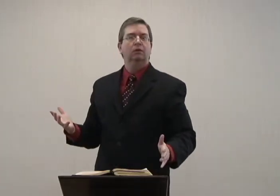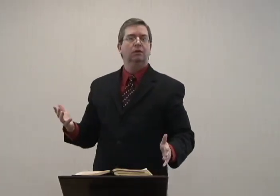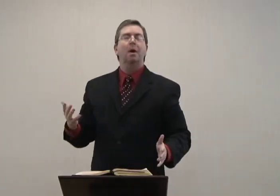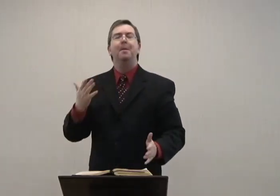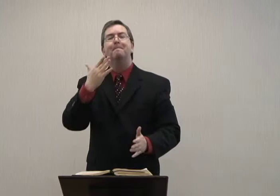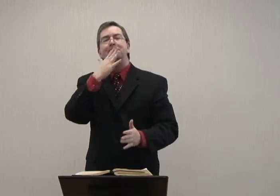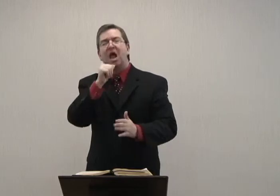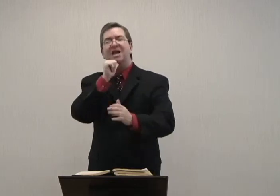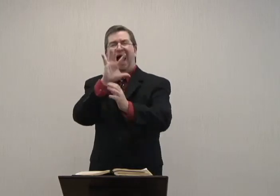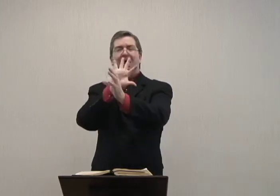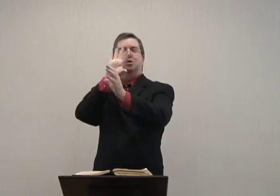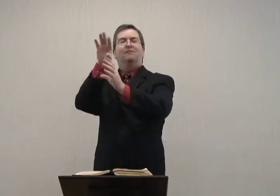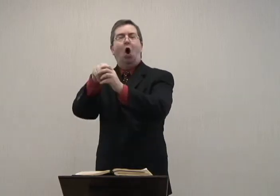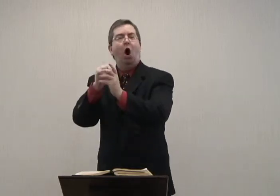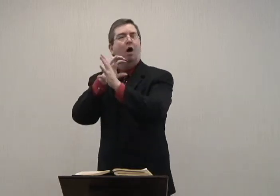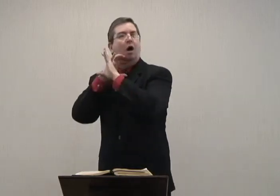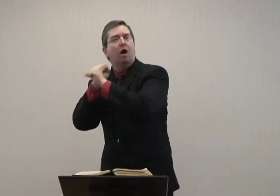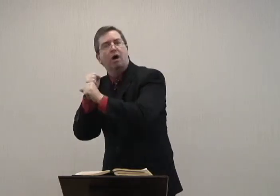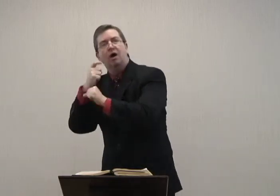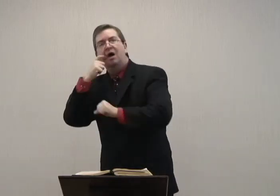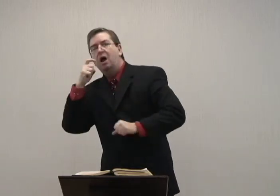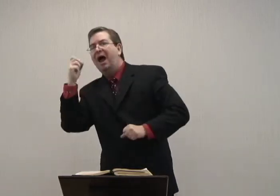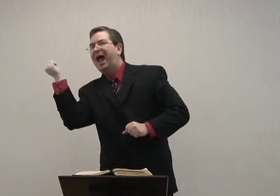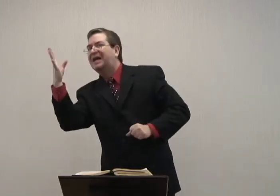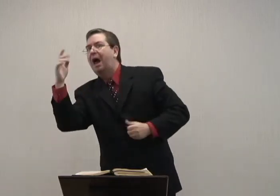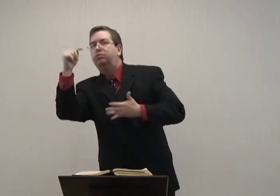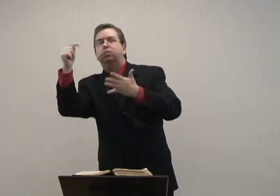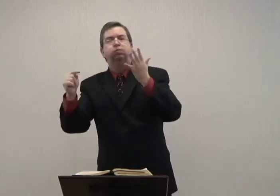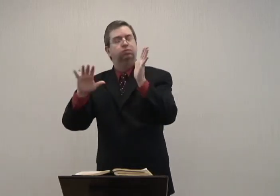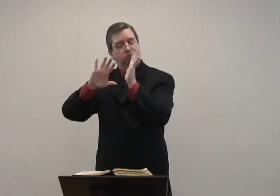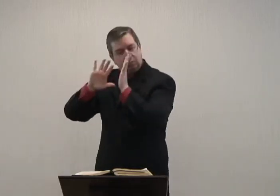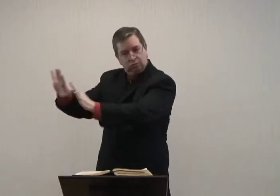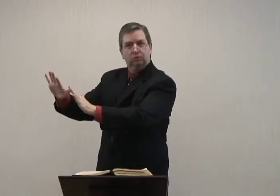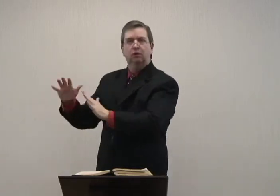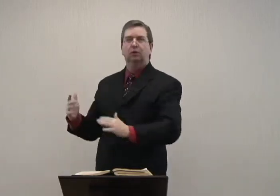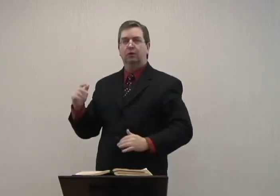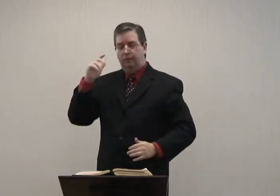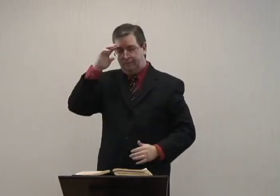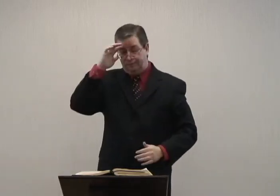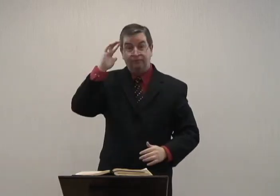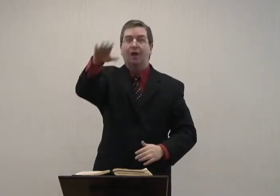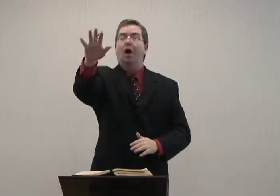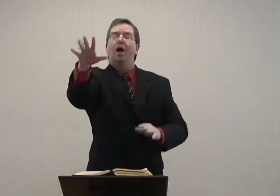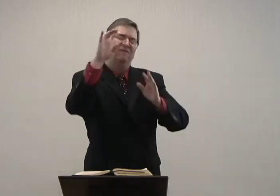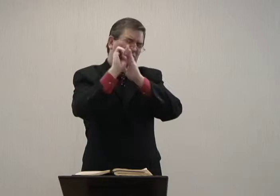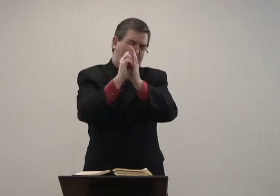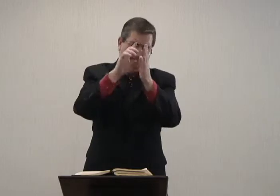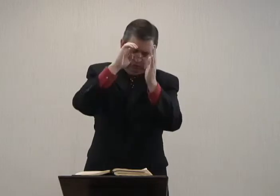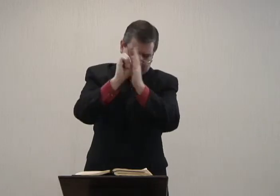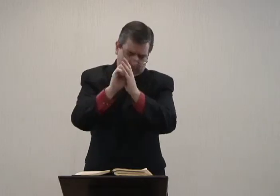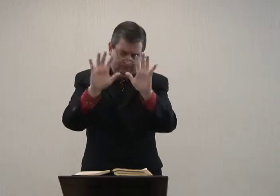Become a habit and get addicted to it. It's better not to get involved in gambling and those other things. For